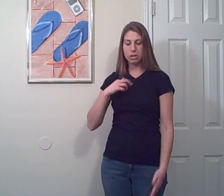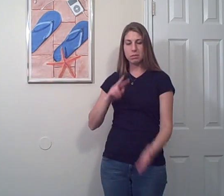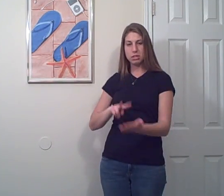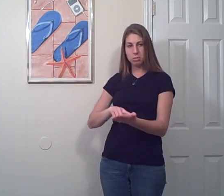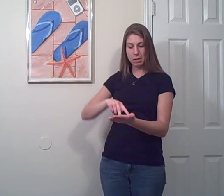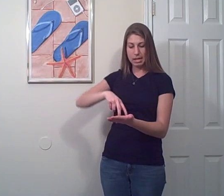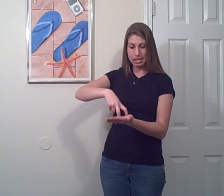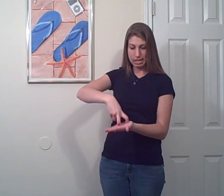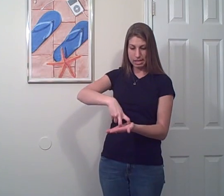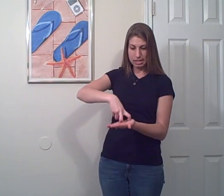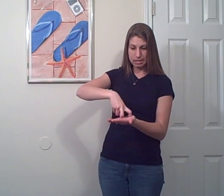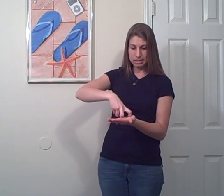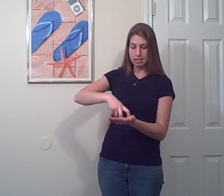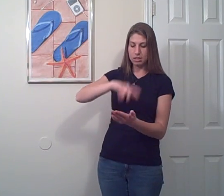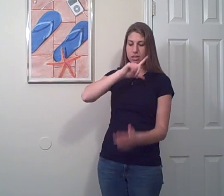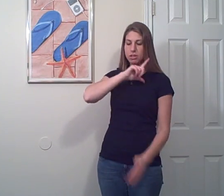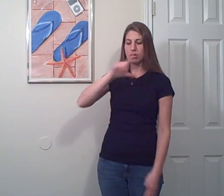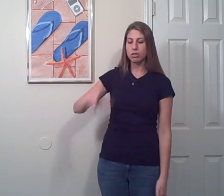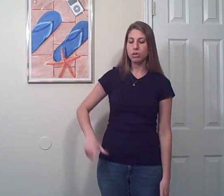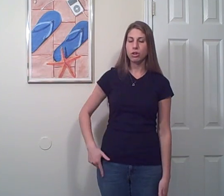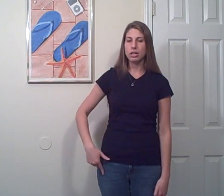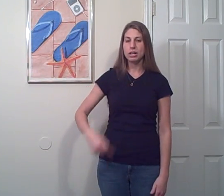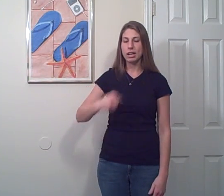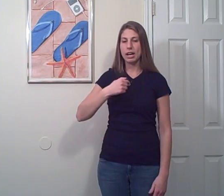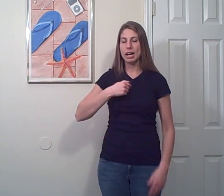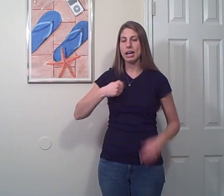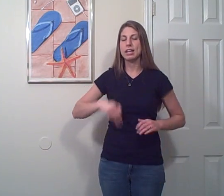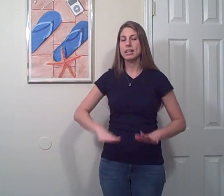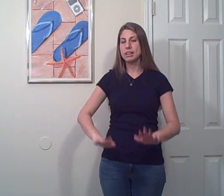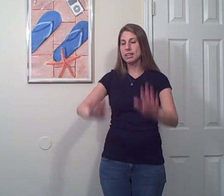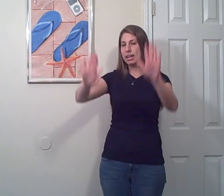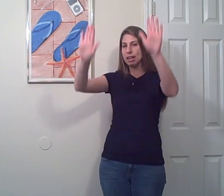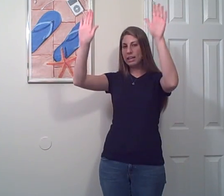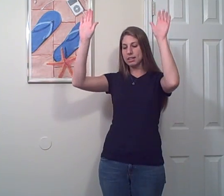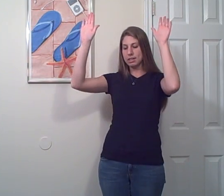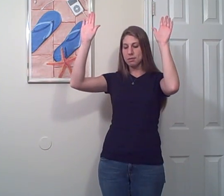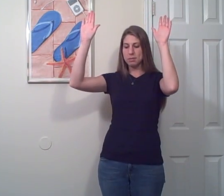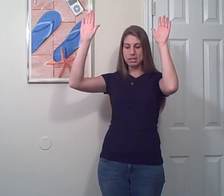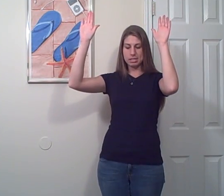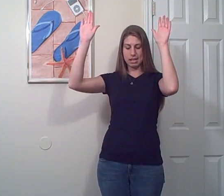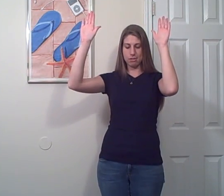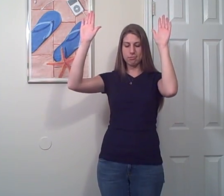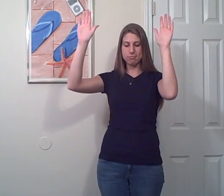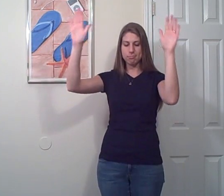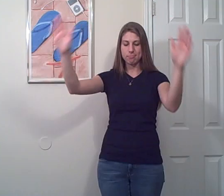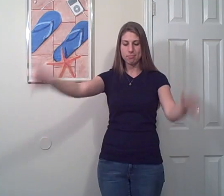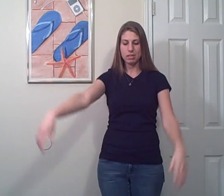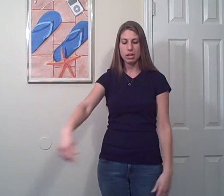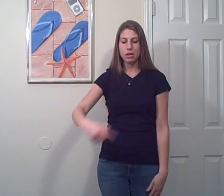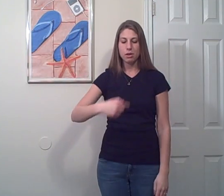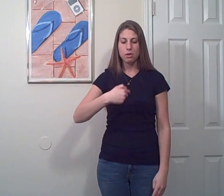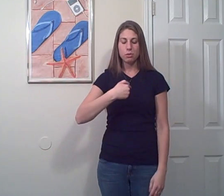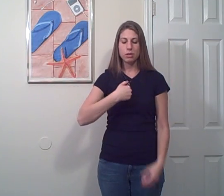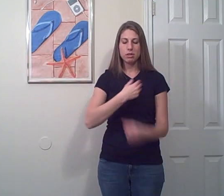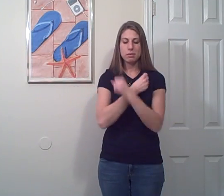me to my knees. Lord, I lay me down. Rid me